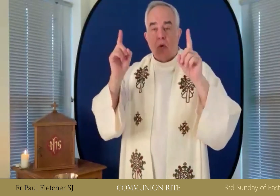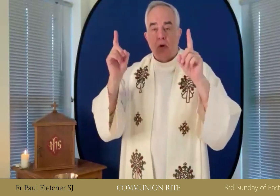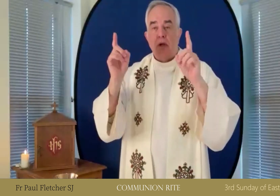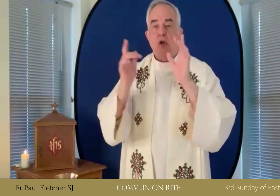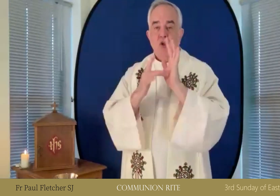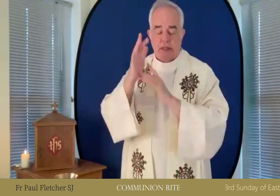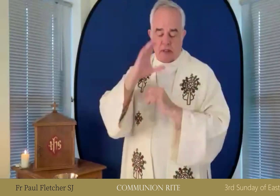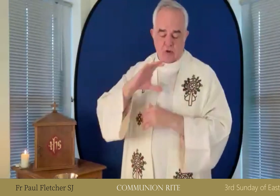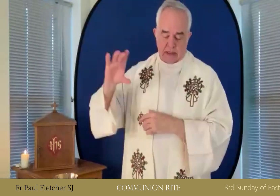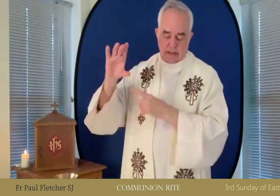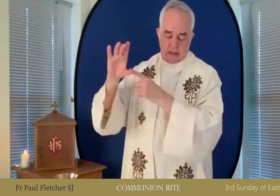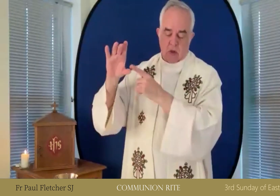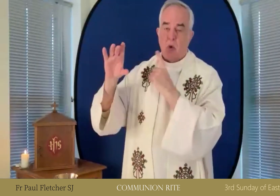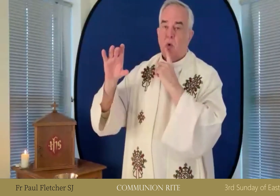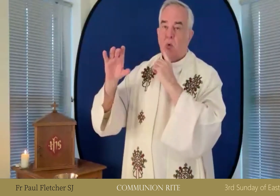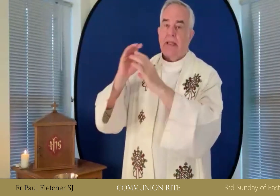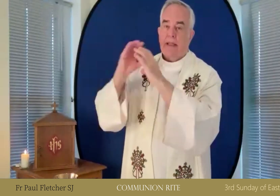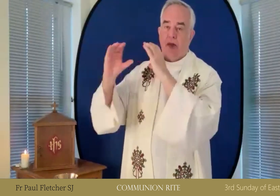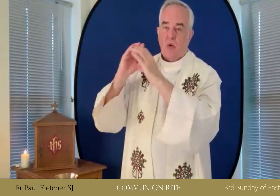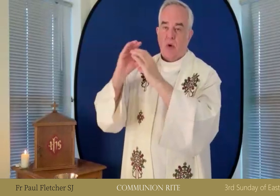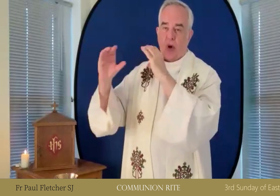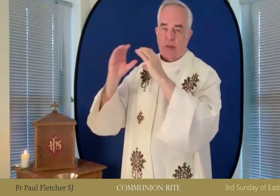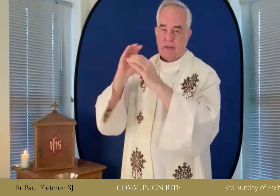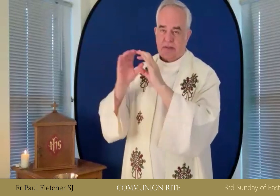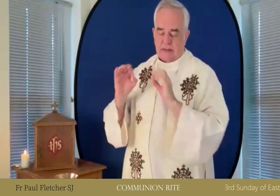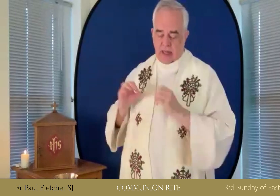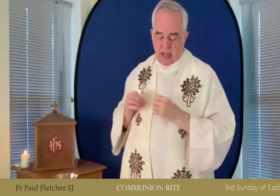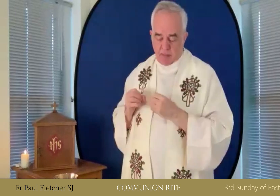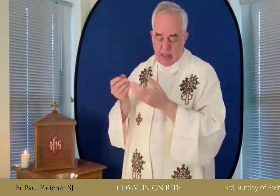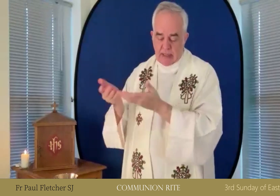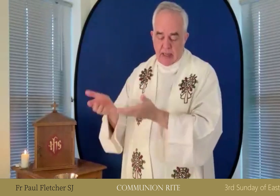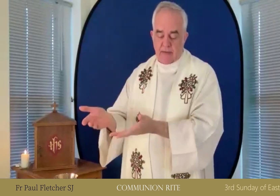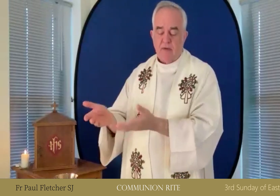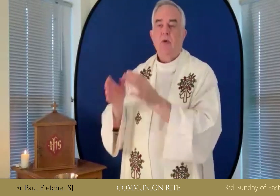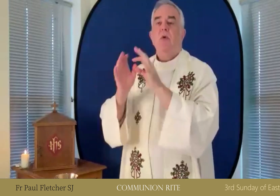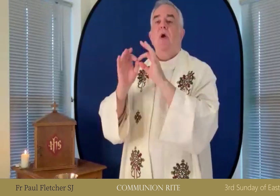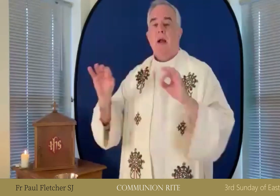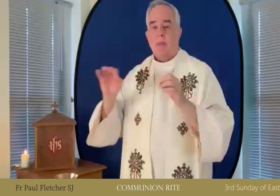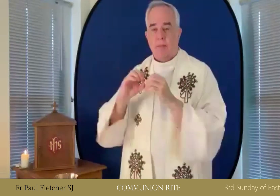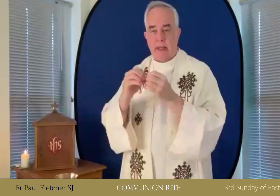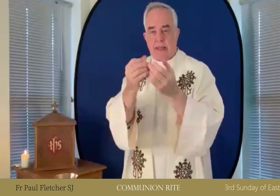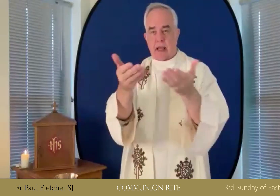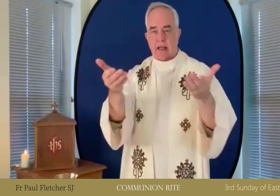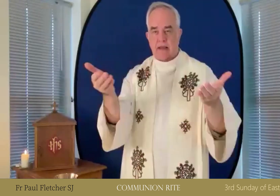Lord Jesus Christ, who said to your apostles, peace I leave you, and peace I give